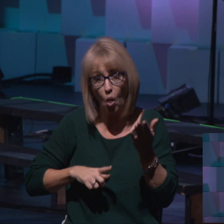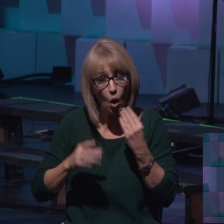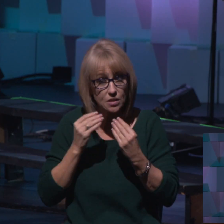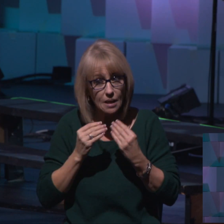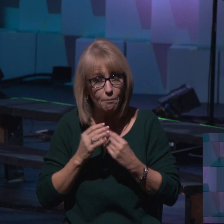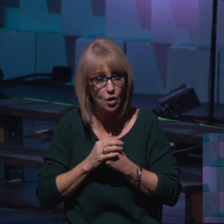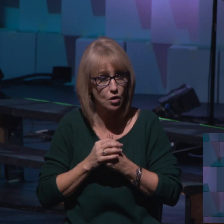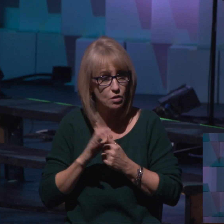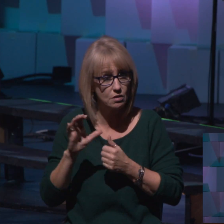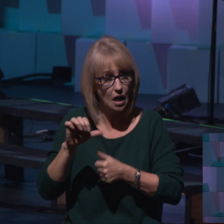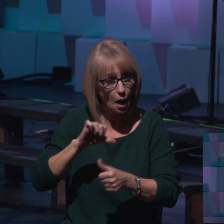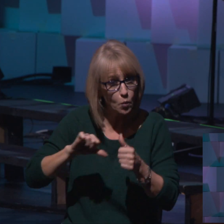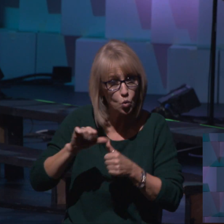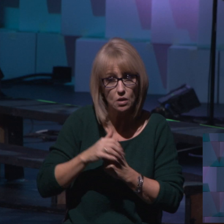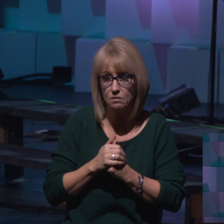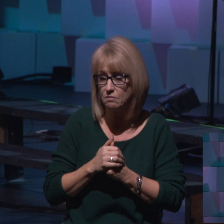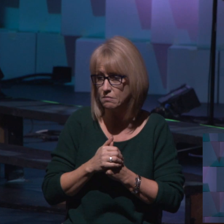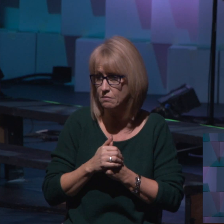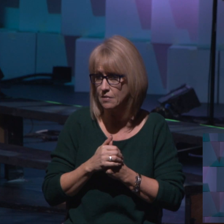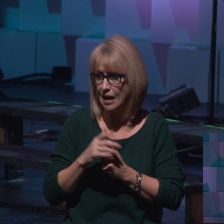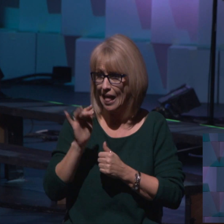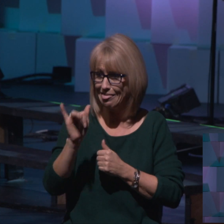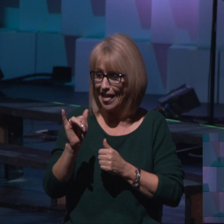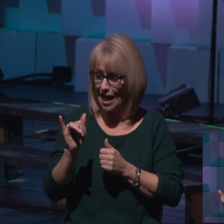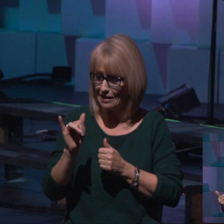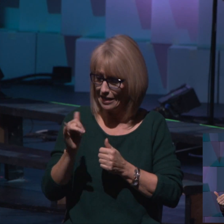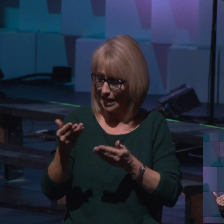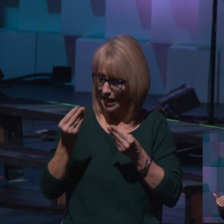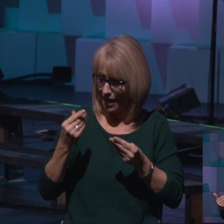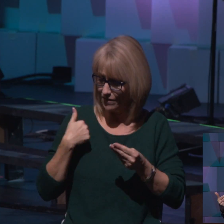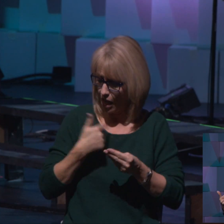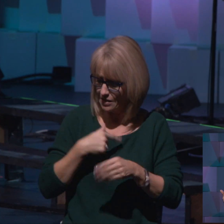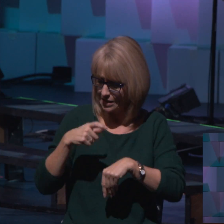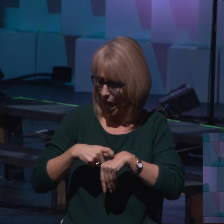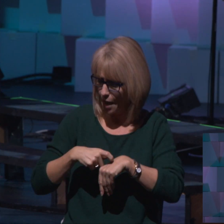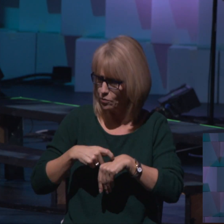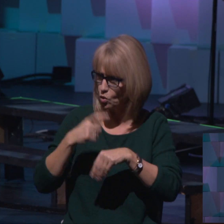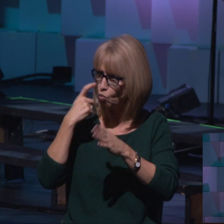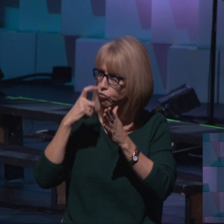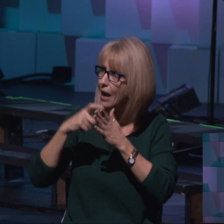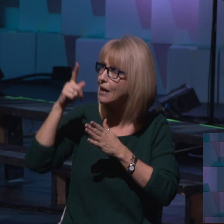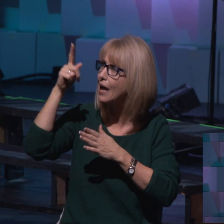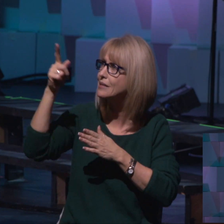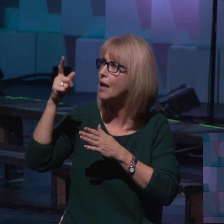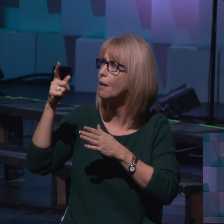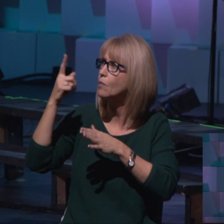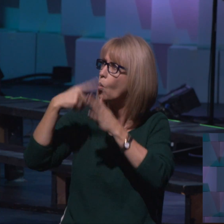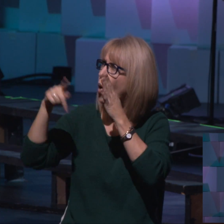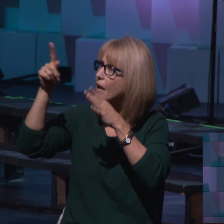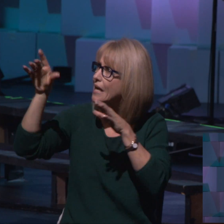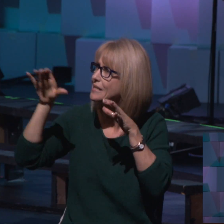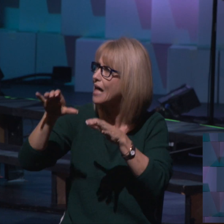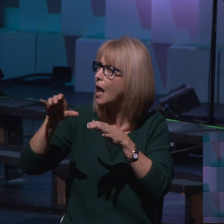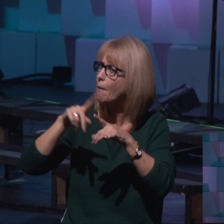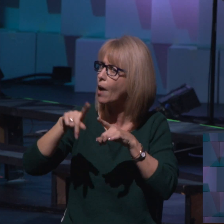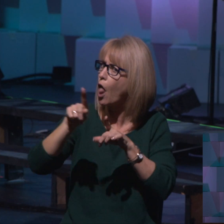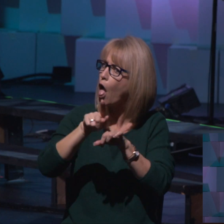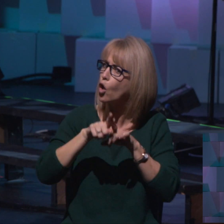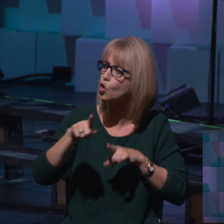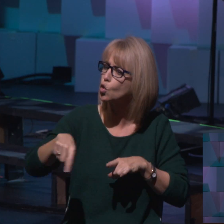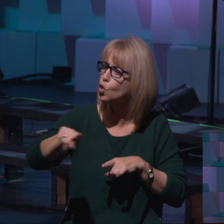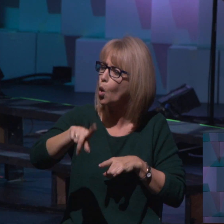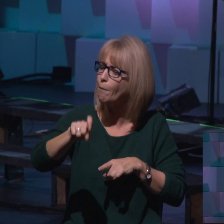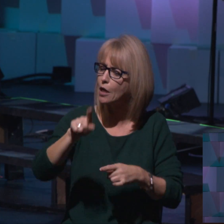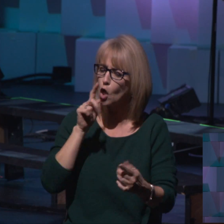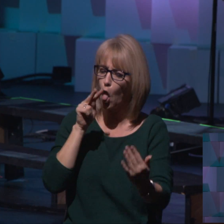our guilt, our sin upon him. We also look in a mirror, a spiritual mirror. And when we do that, it takes a lot of humility. We don't